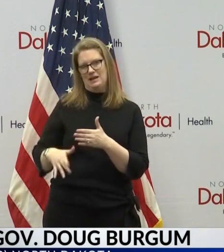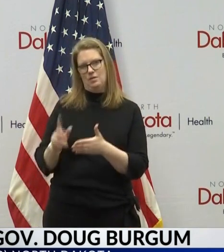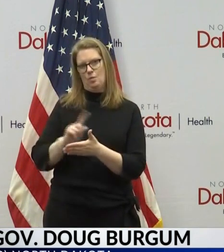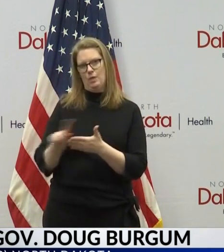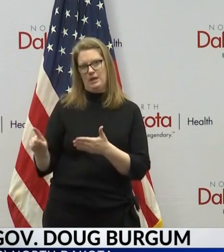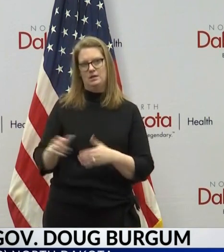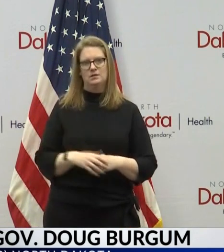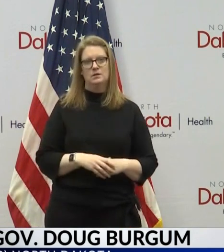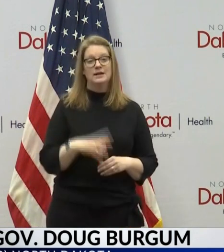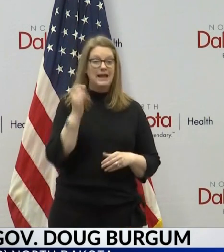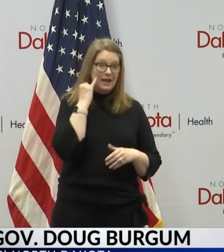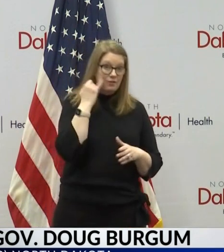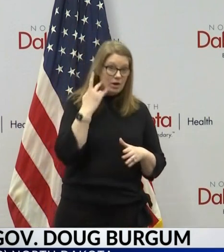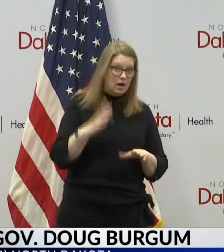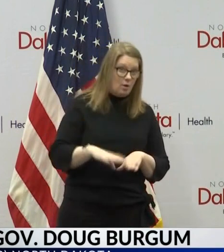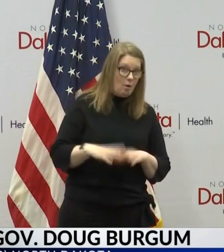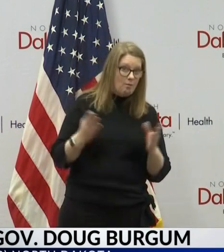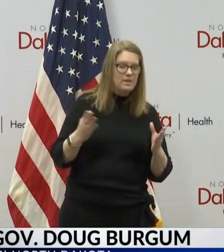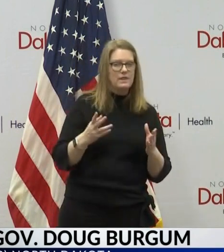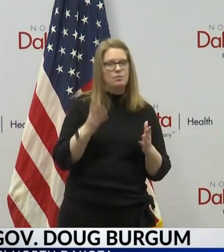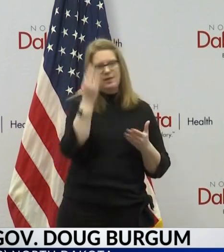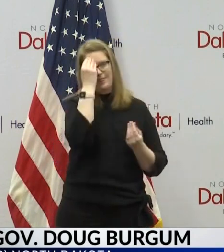people lead time if we're going to lift that or not.